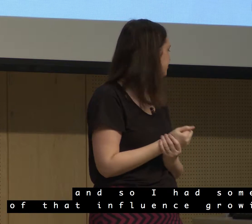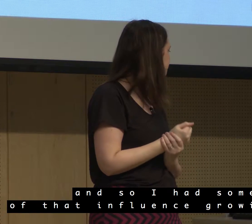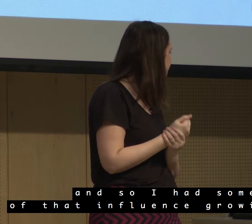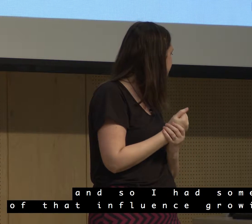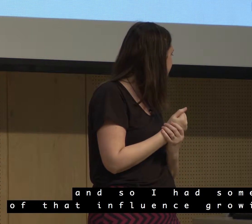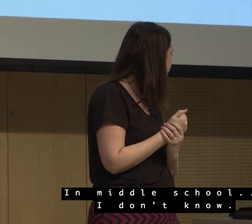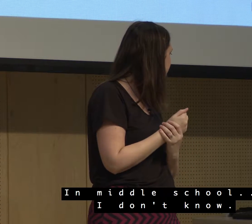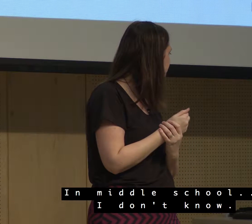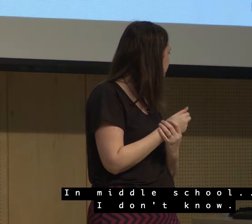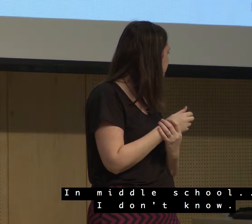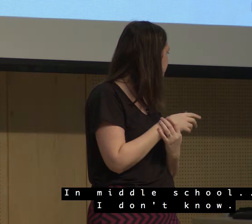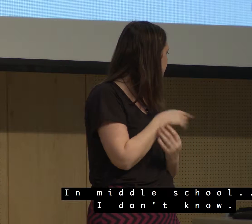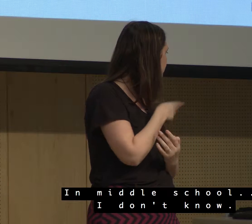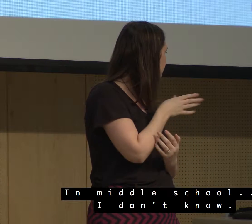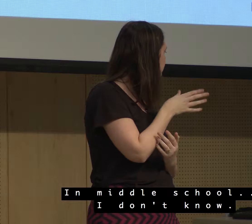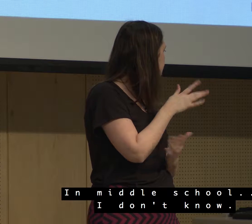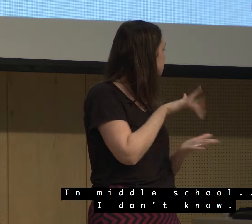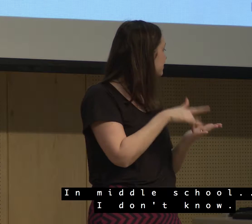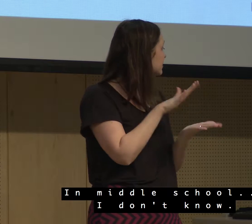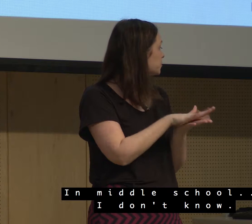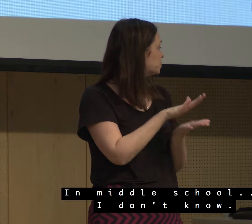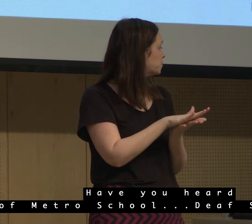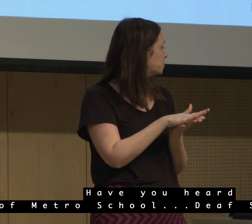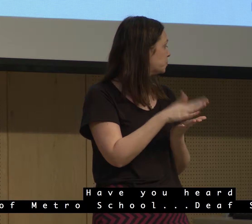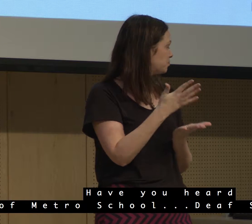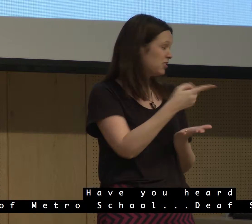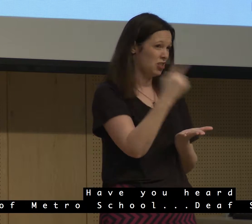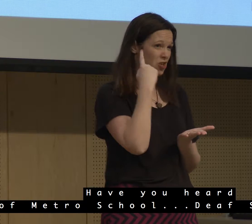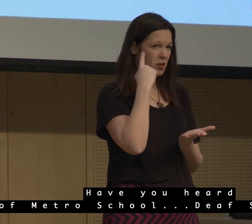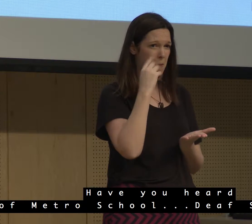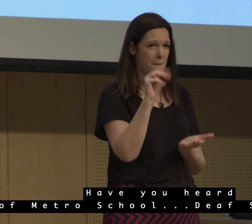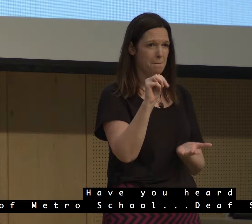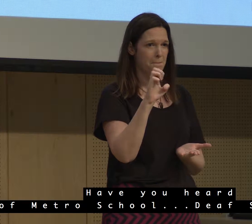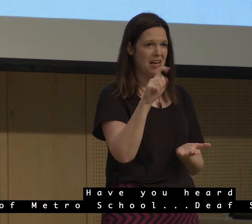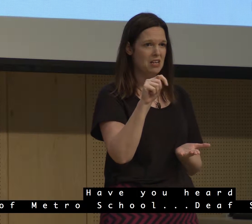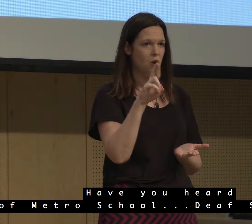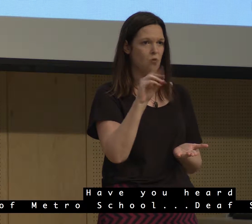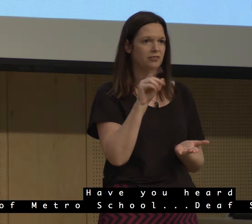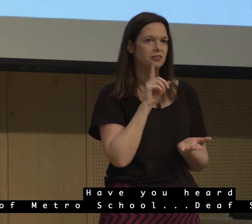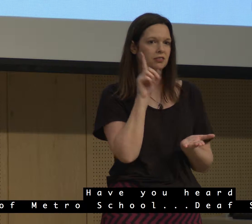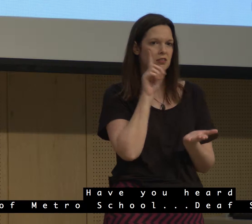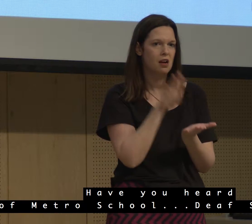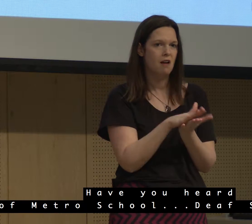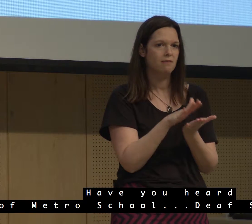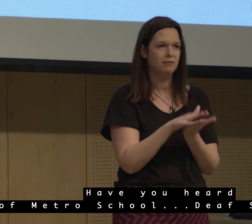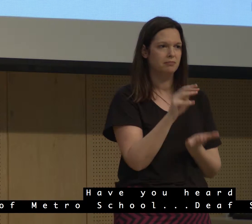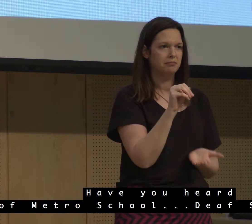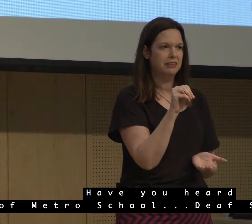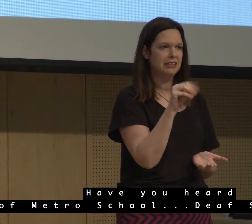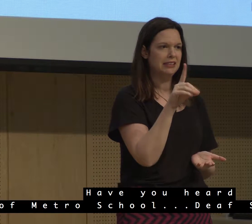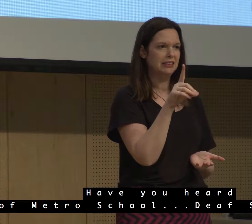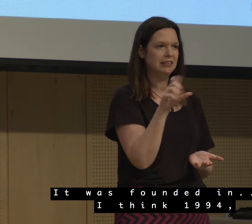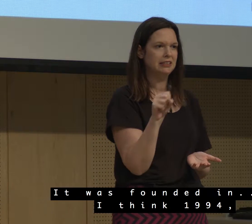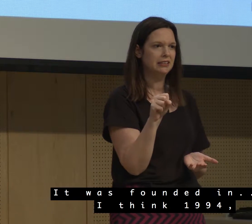up. In middle school, I don't know, have you heard of Metro School, Deaf School?